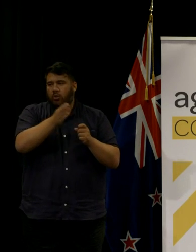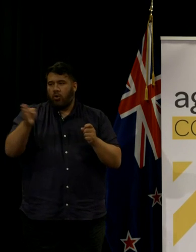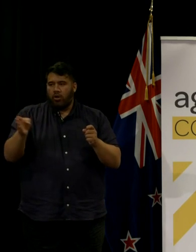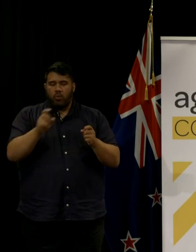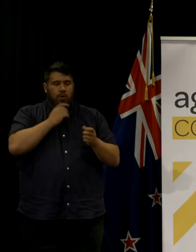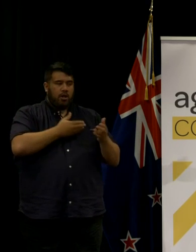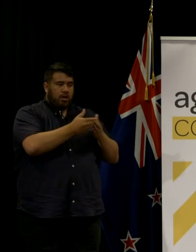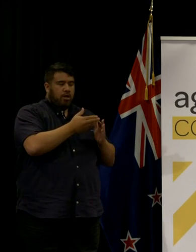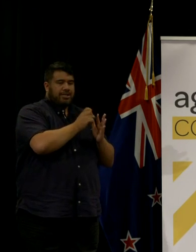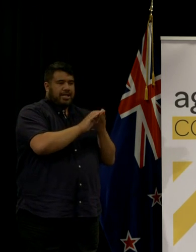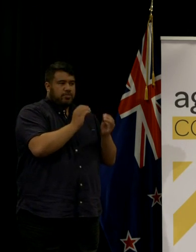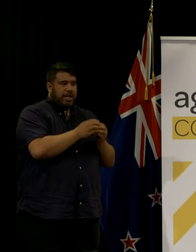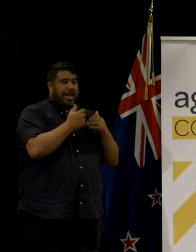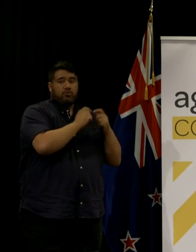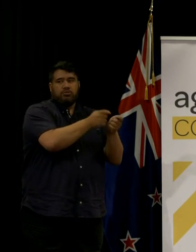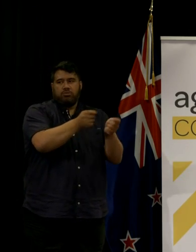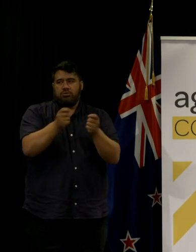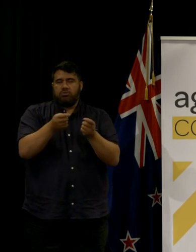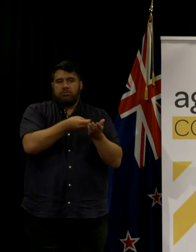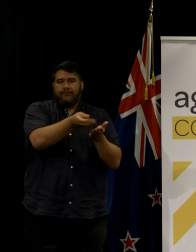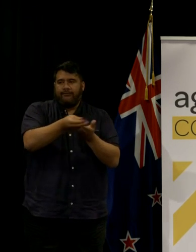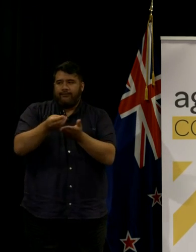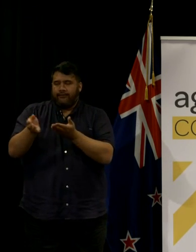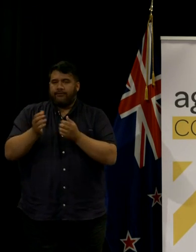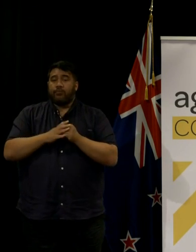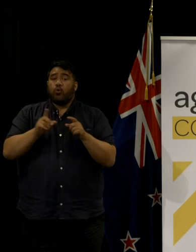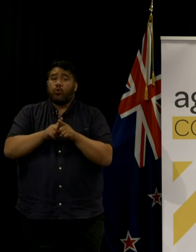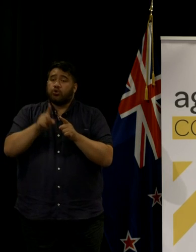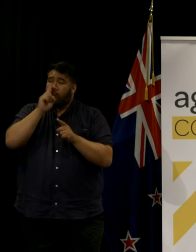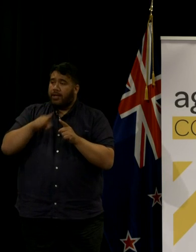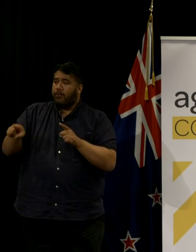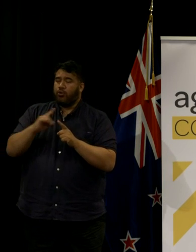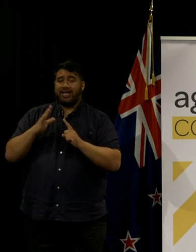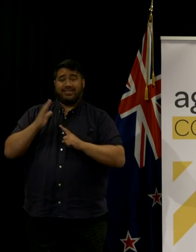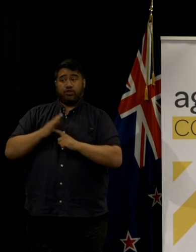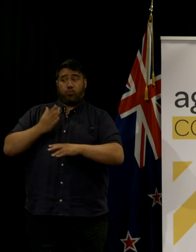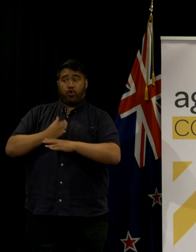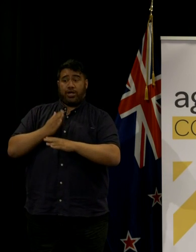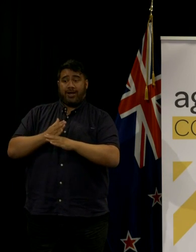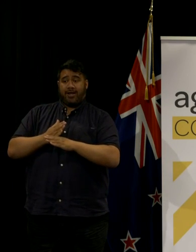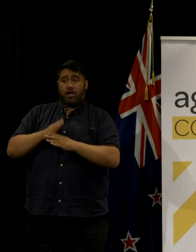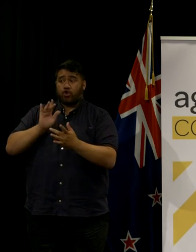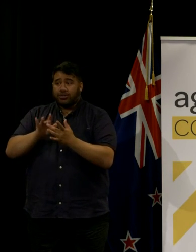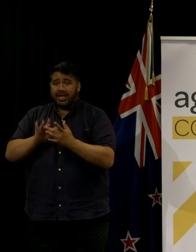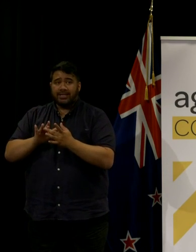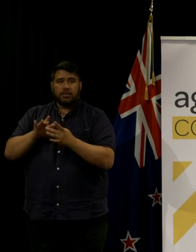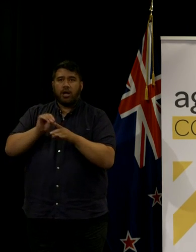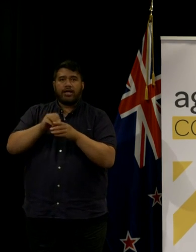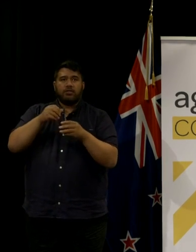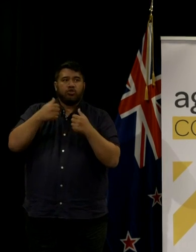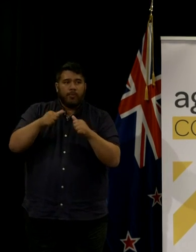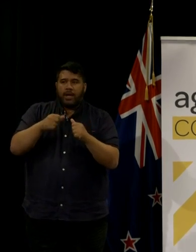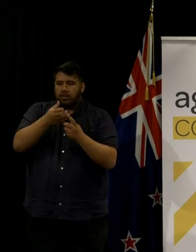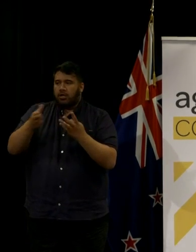will be a process for distributing masks to essential workers who have contact with people, for example in supermarkets or